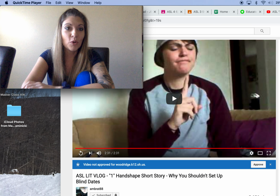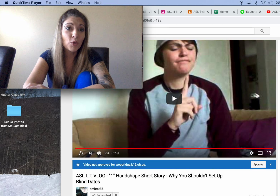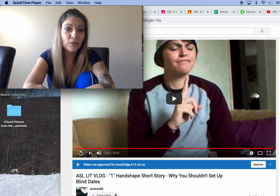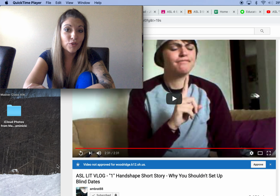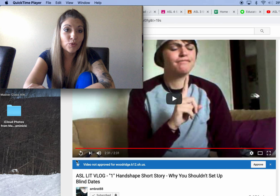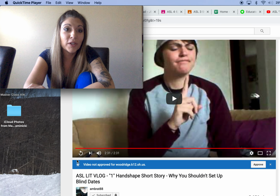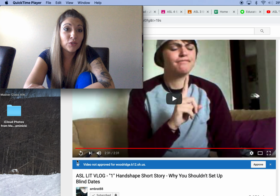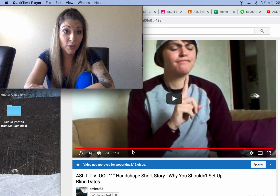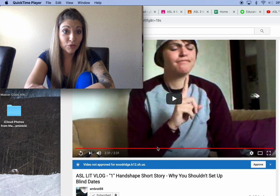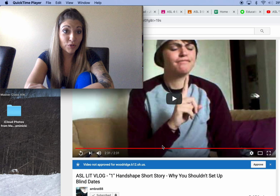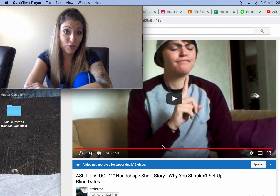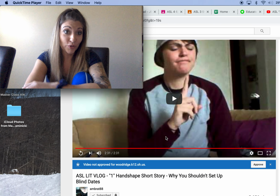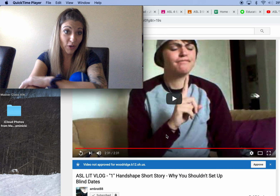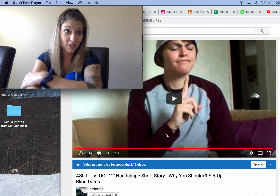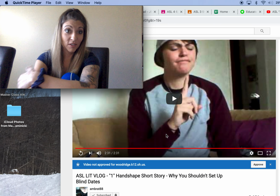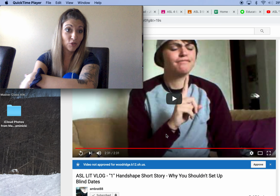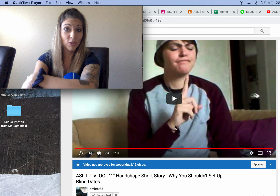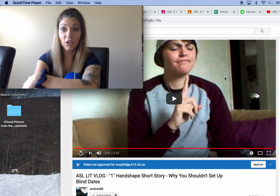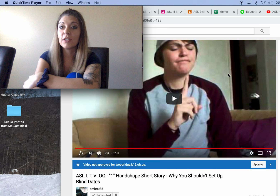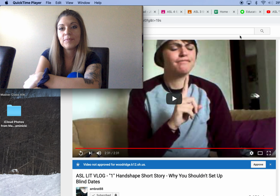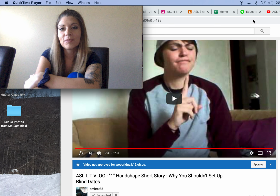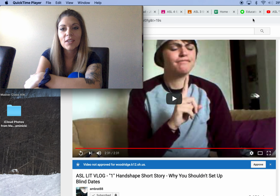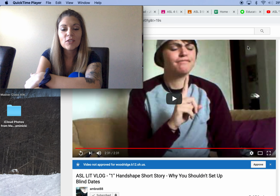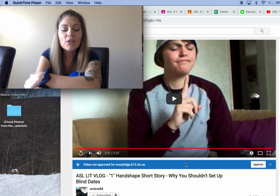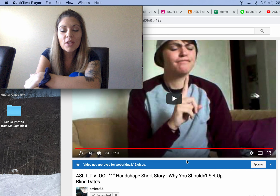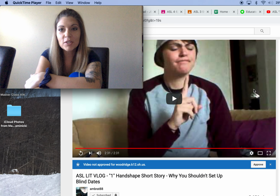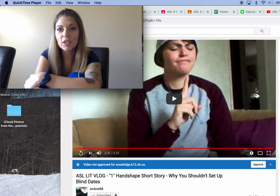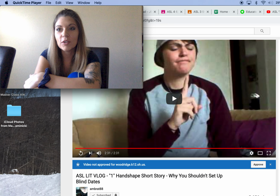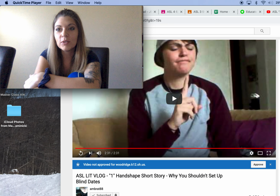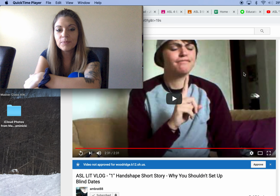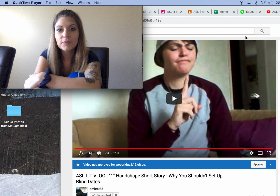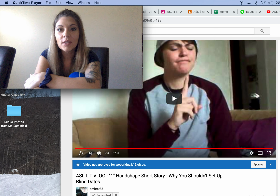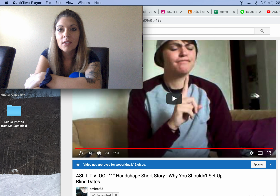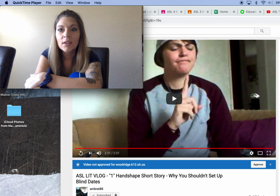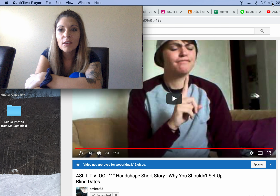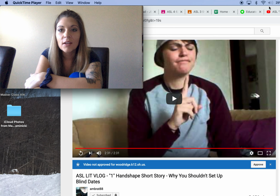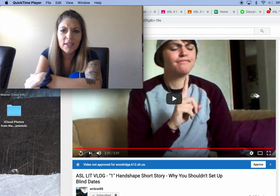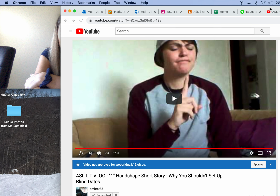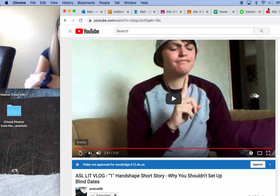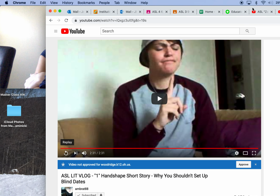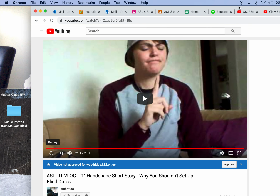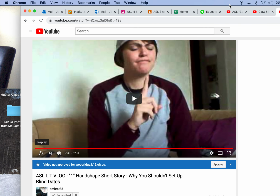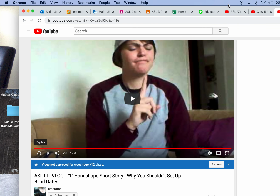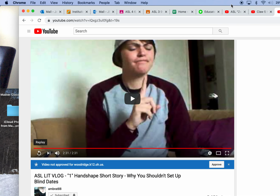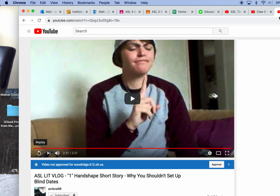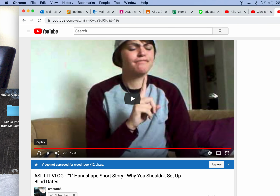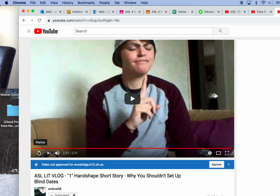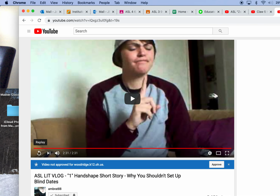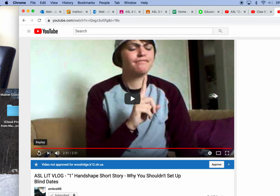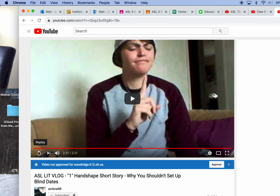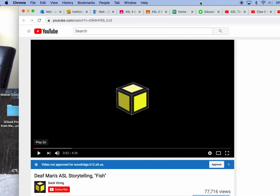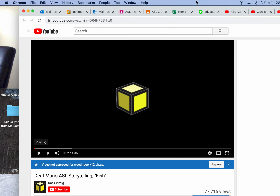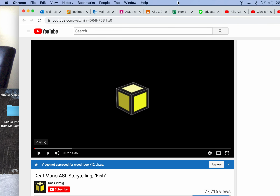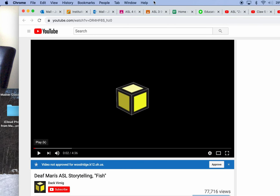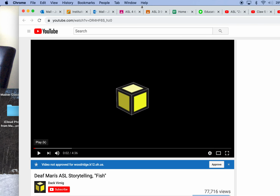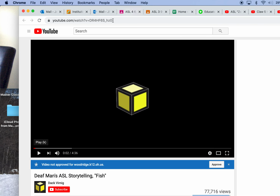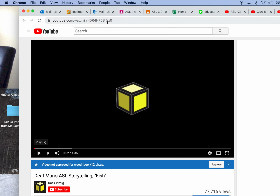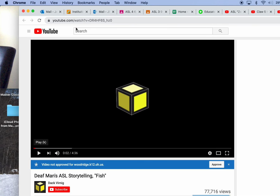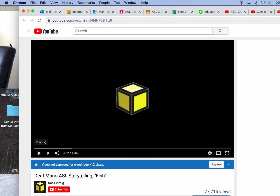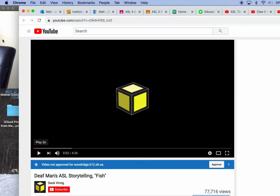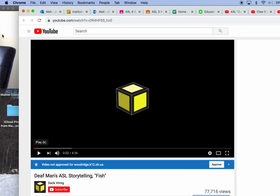So moral of the story, don't introduce your friends to each other. So that was cute. I think everything's cute. And then this one